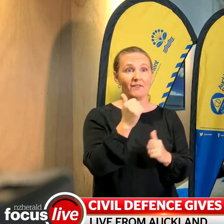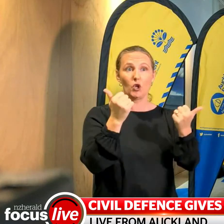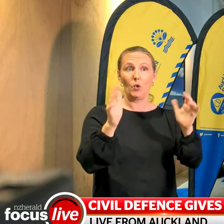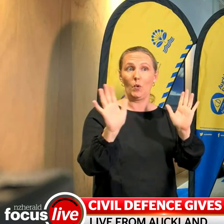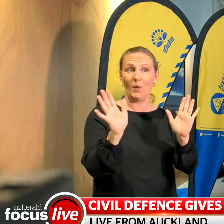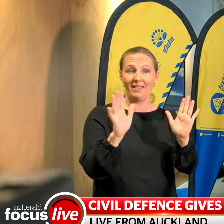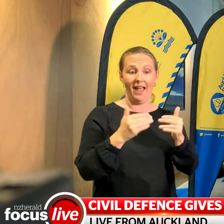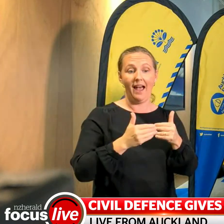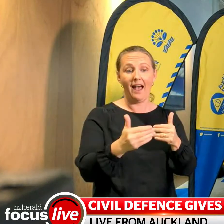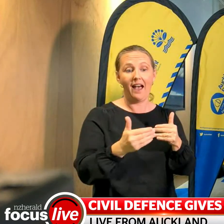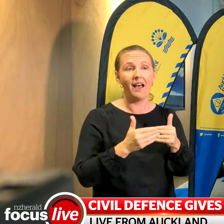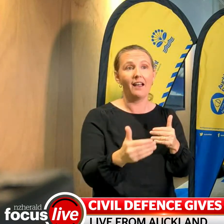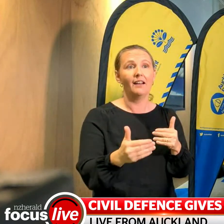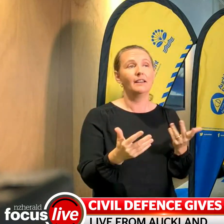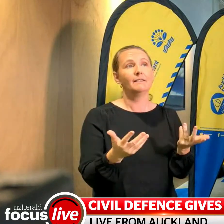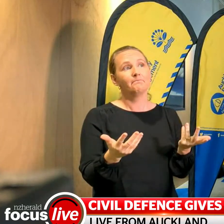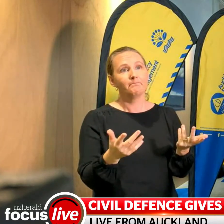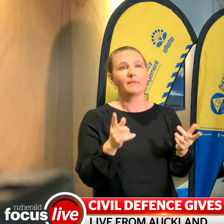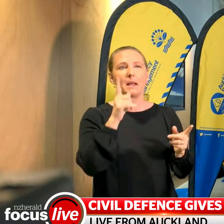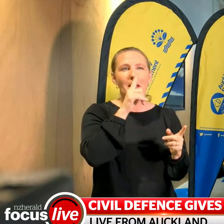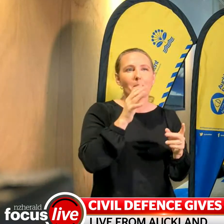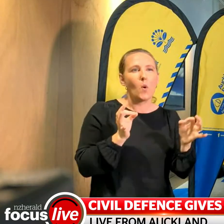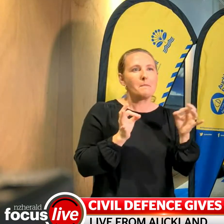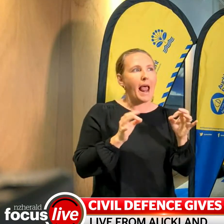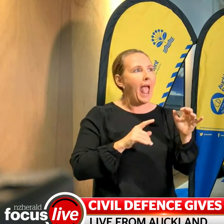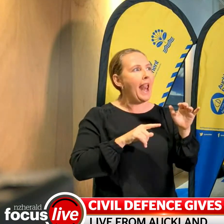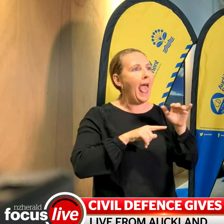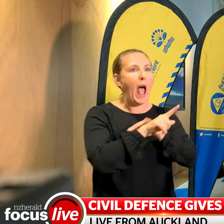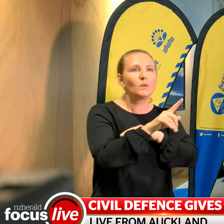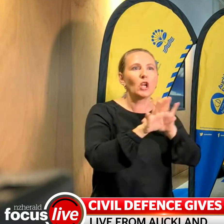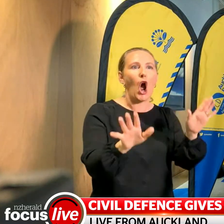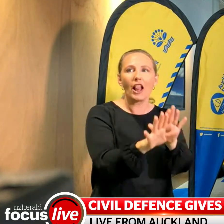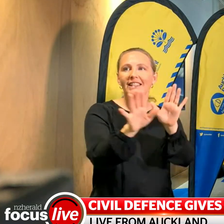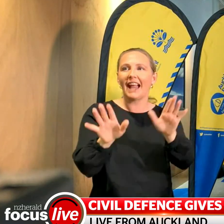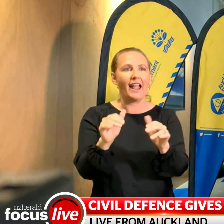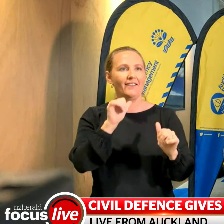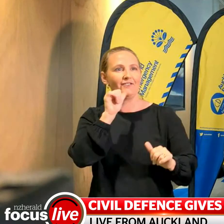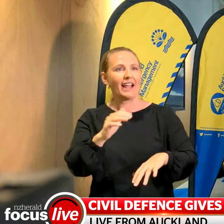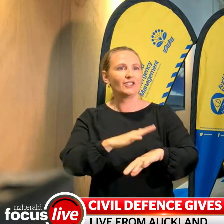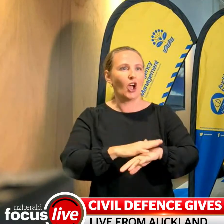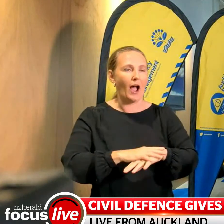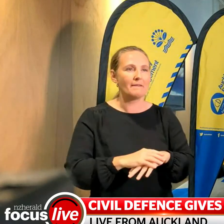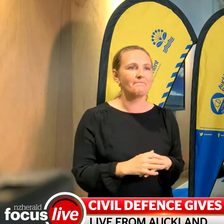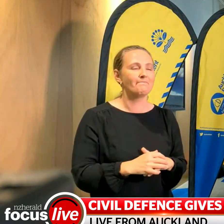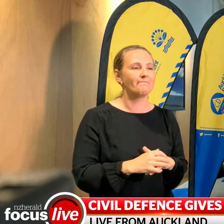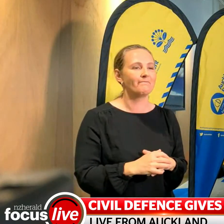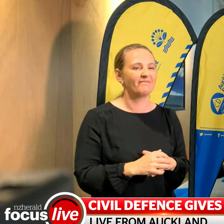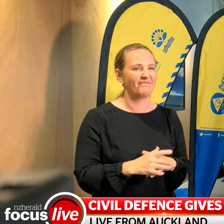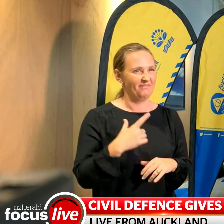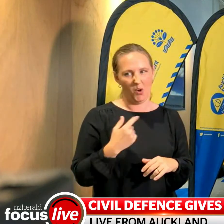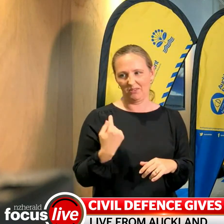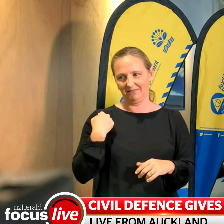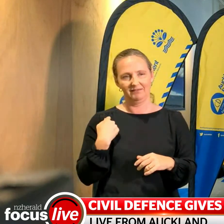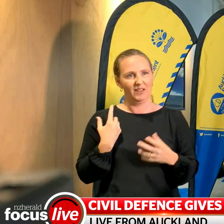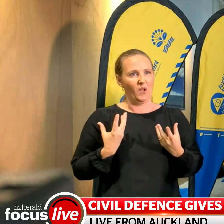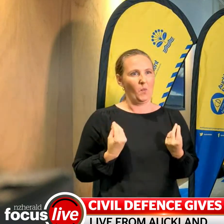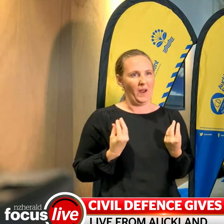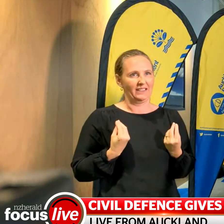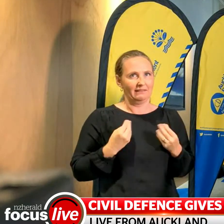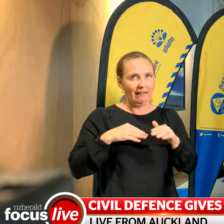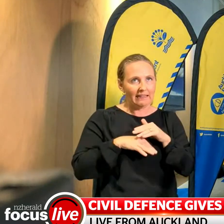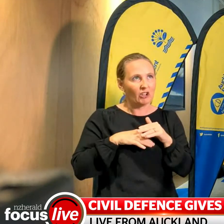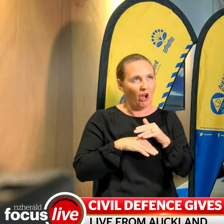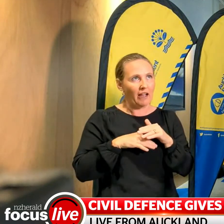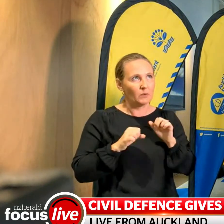out and about, given that we have been sort of in this sort of space of being focused inside. At